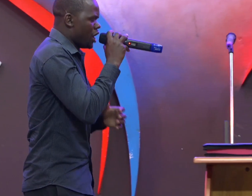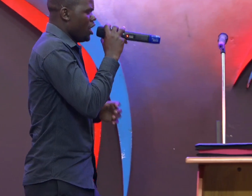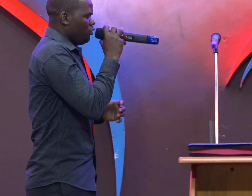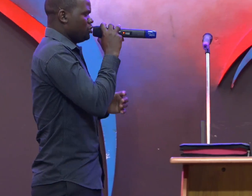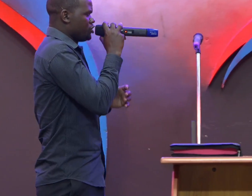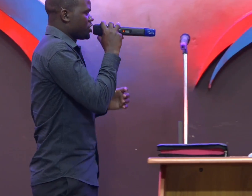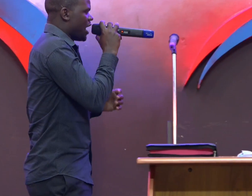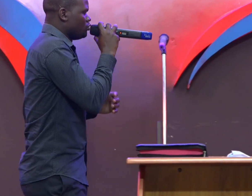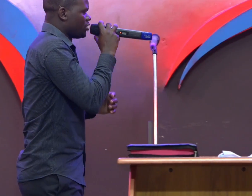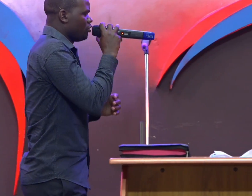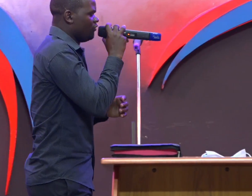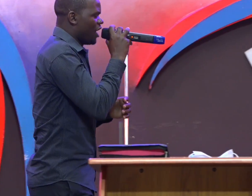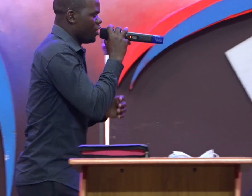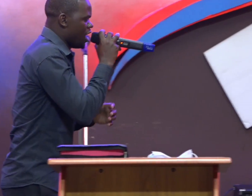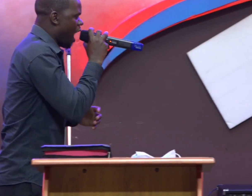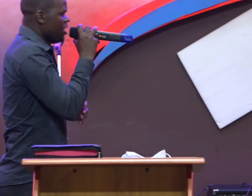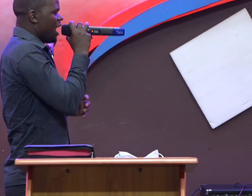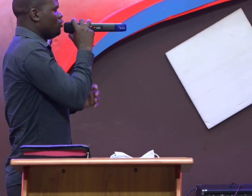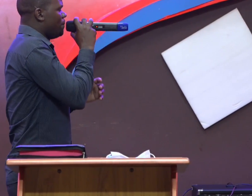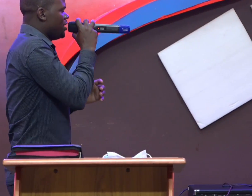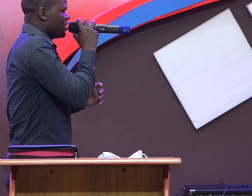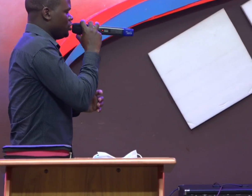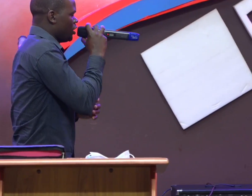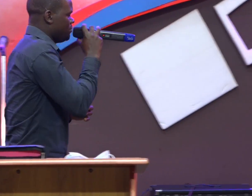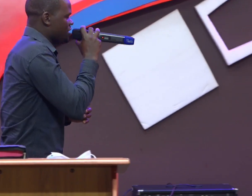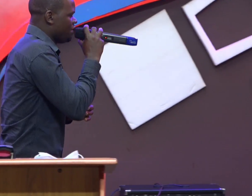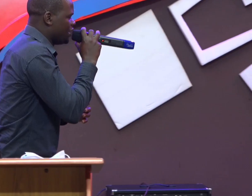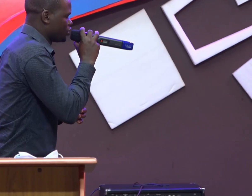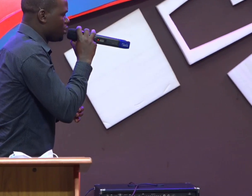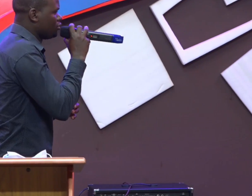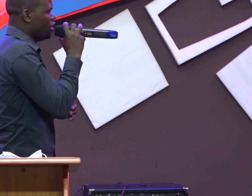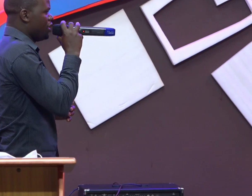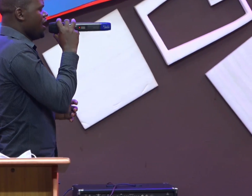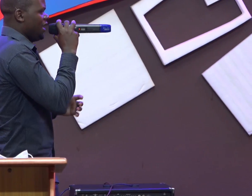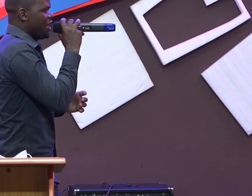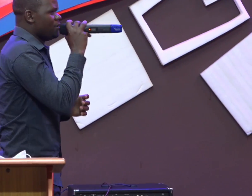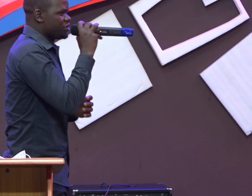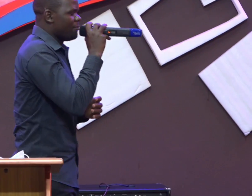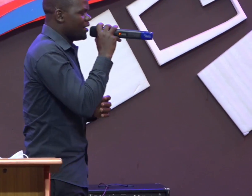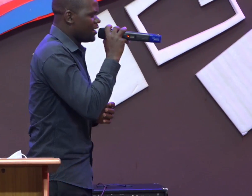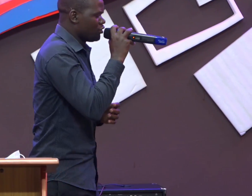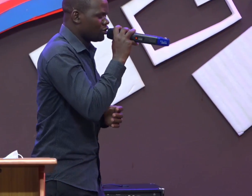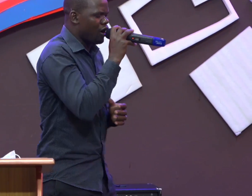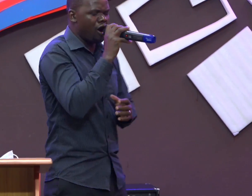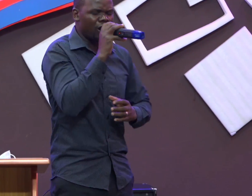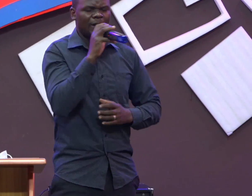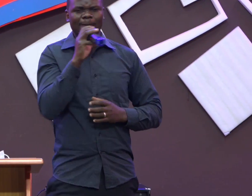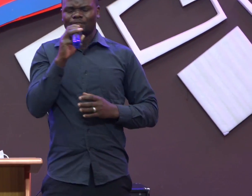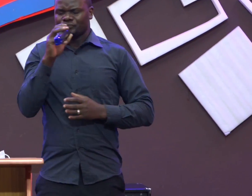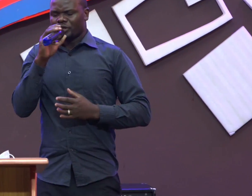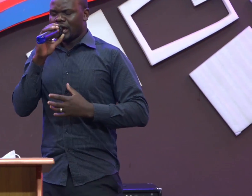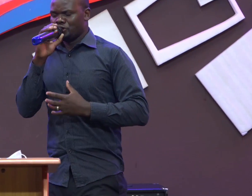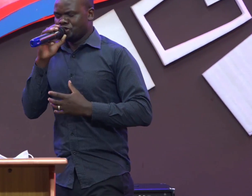secret ways, we do things that do not glorify your name, that do not bring your image, heavenly King of glory. Let there be someone that you